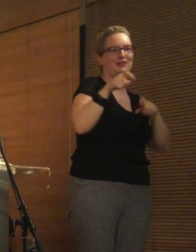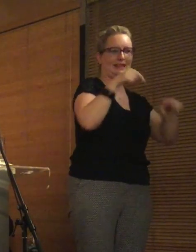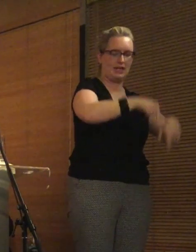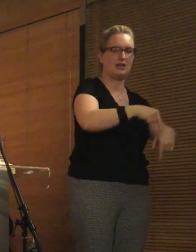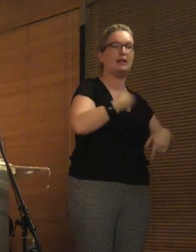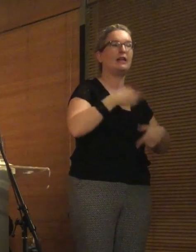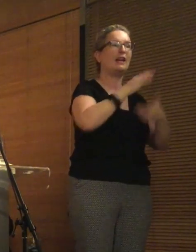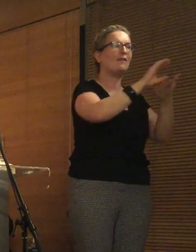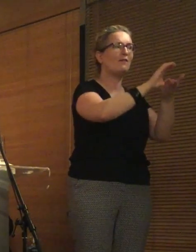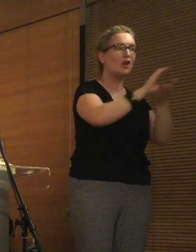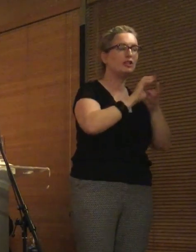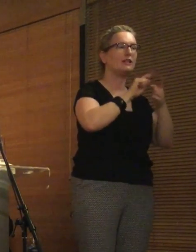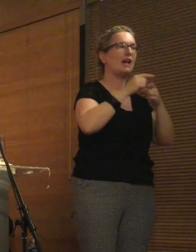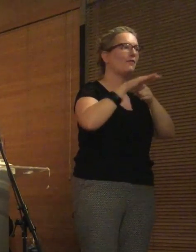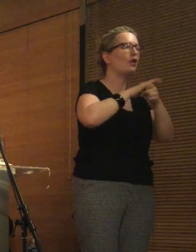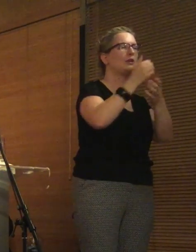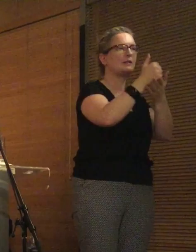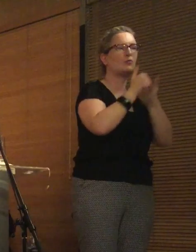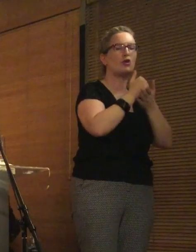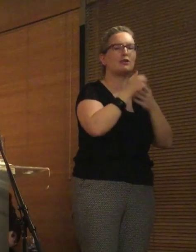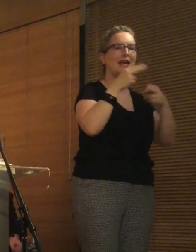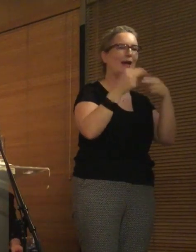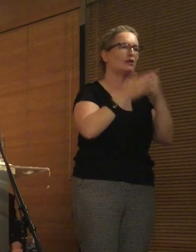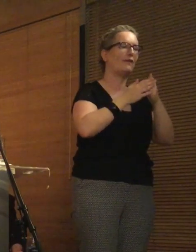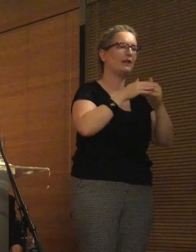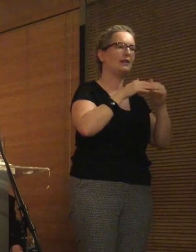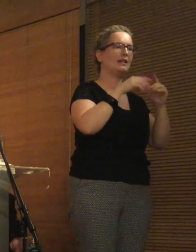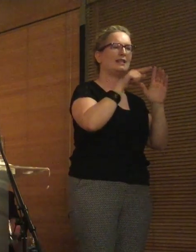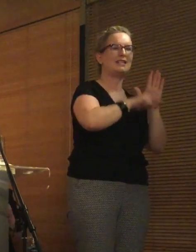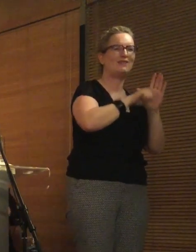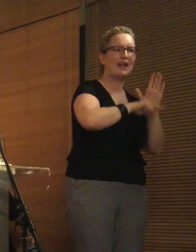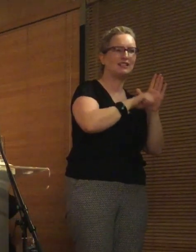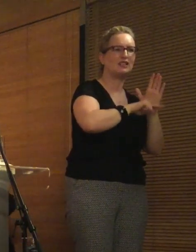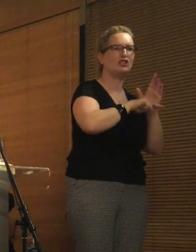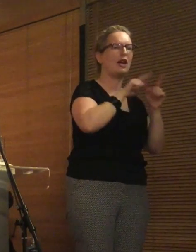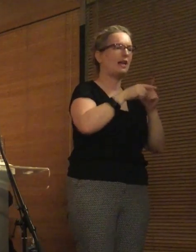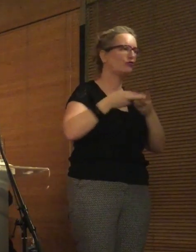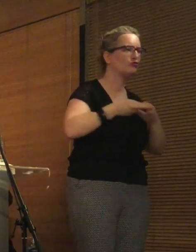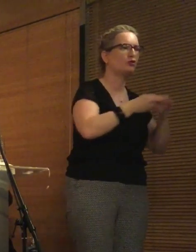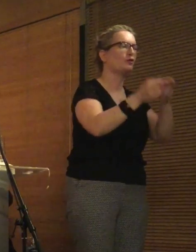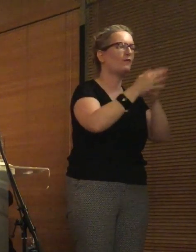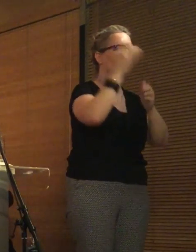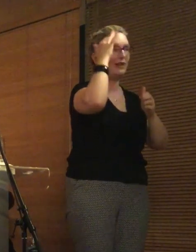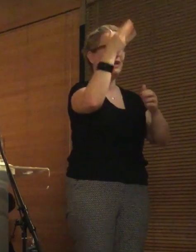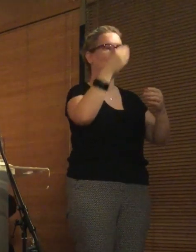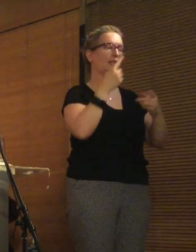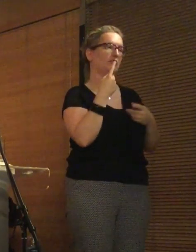funded and fully supported as a way out of disadvantage and a route for realising